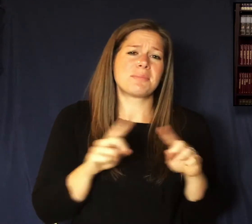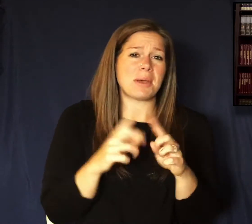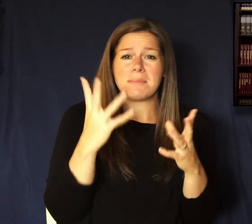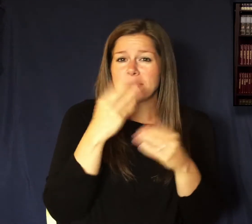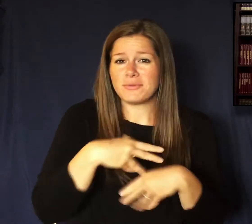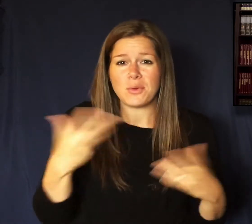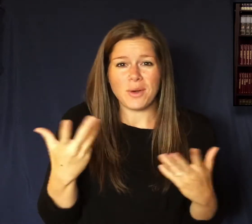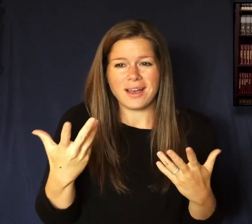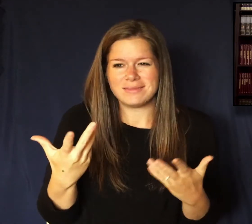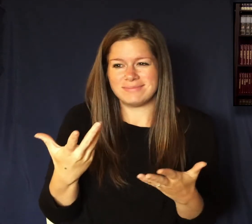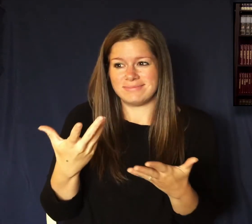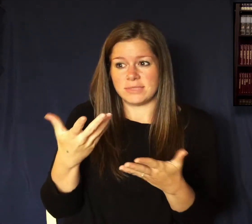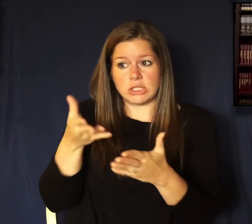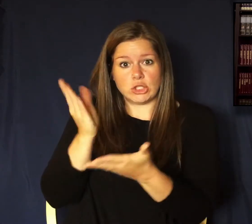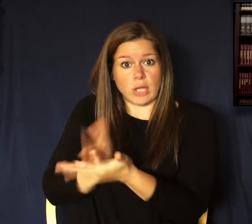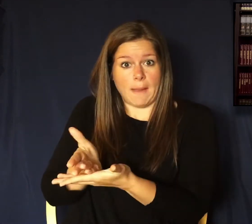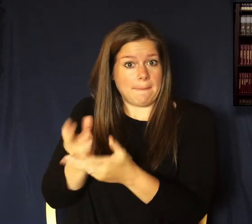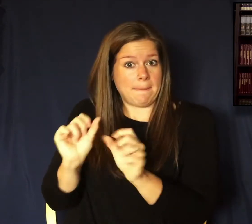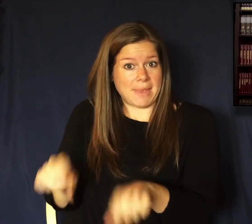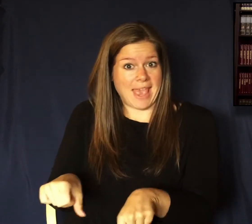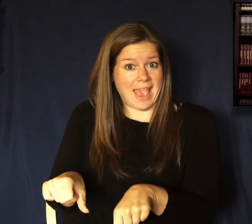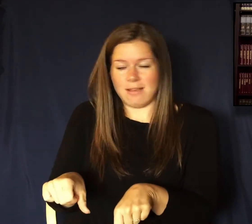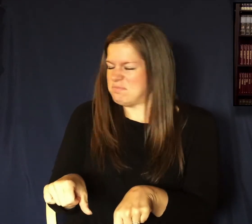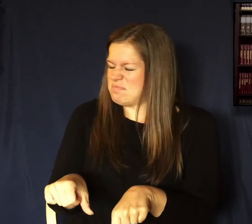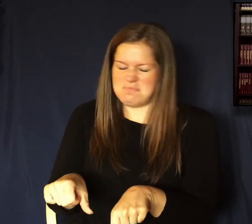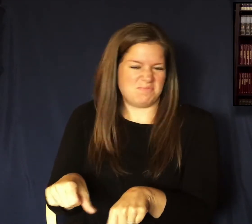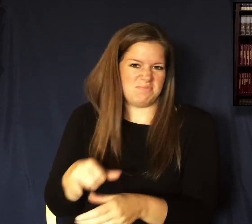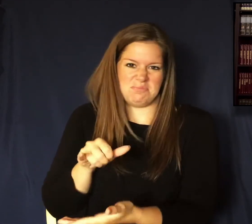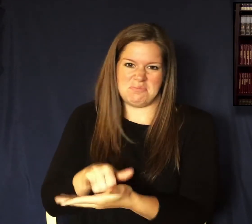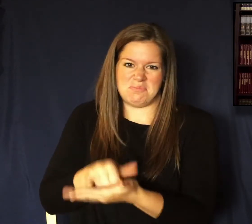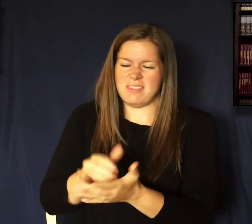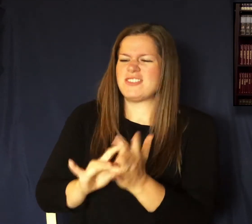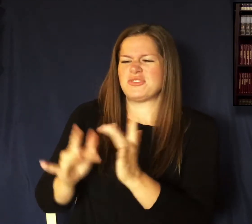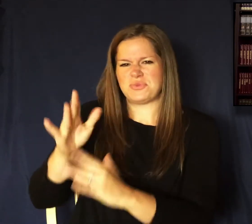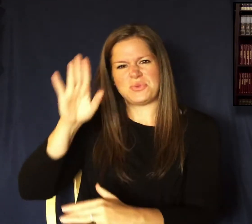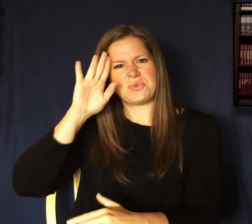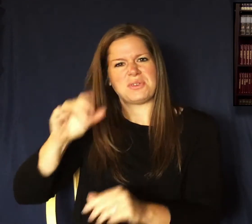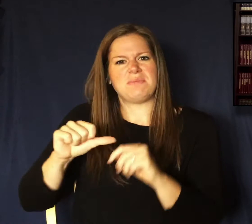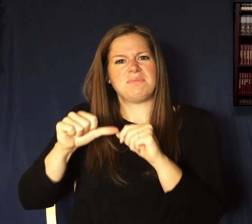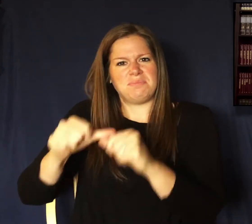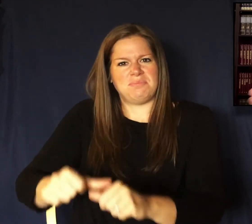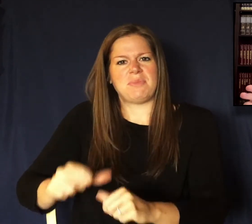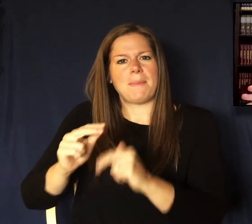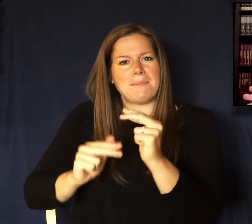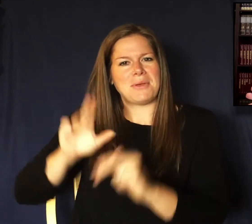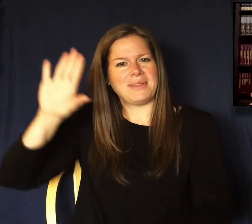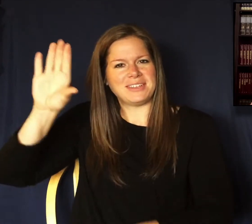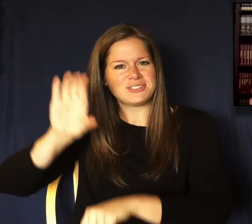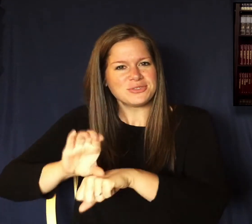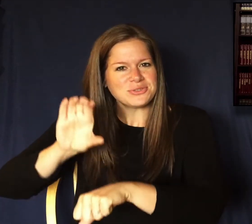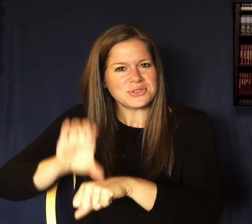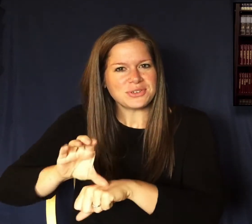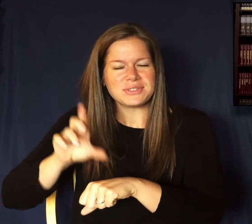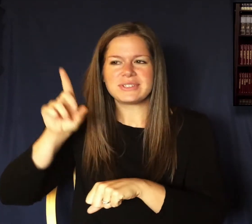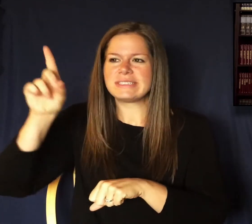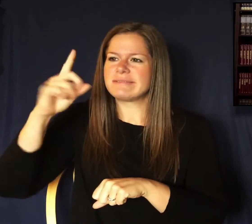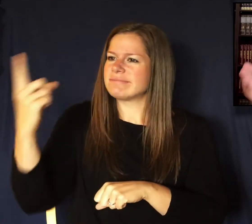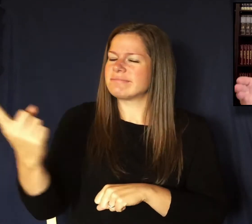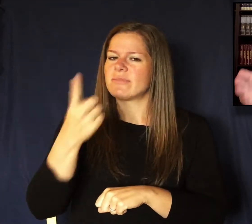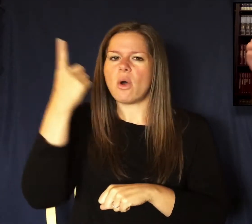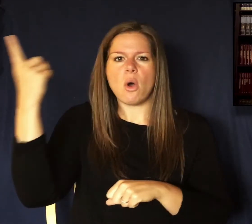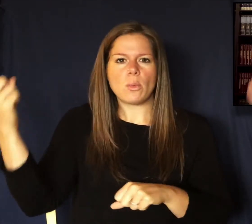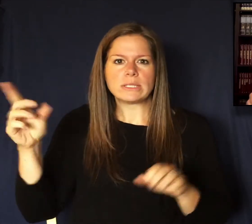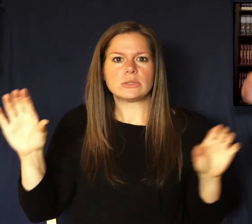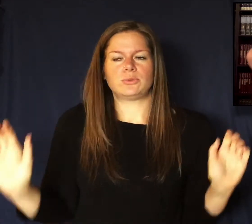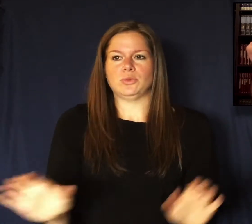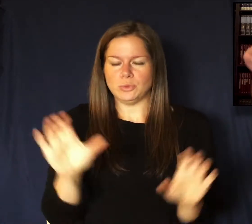stopped. Jesus is building his church. He's going to do what he's going to do. He's plowing, planting, sowing,